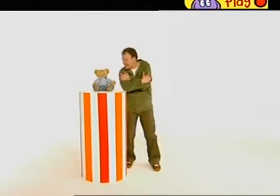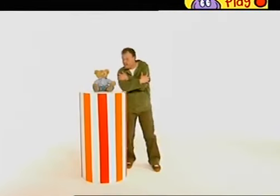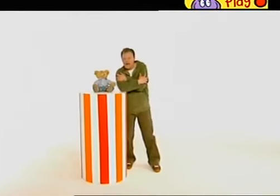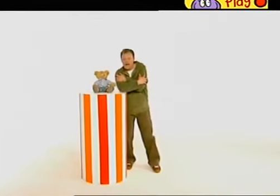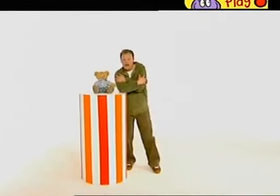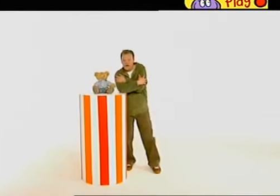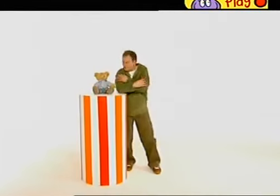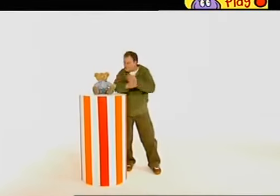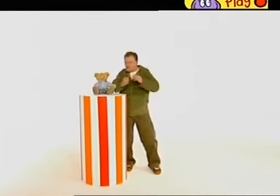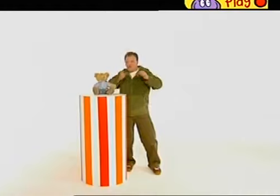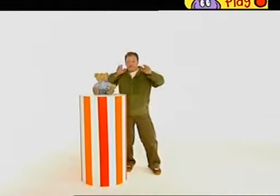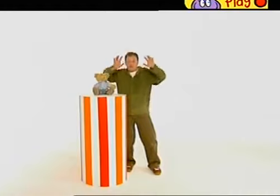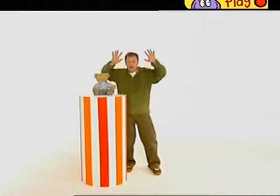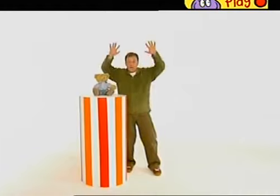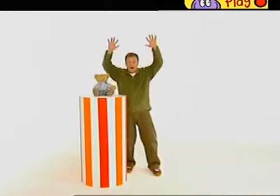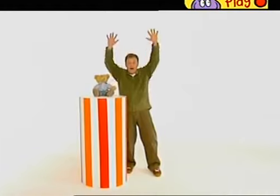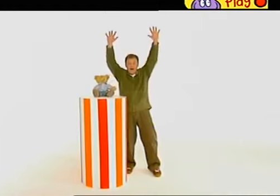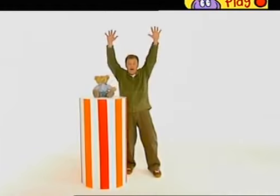Teddy bear, reach up high.